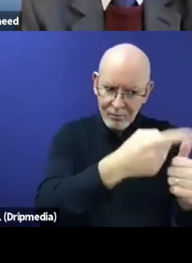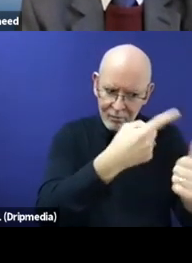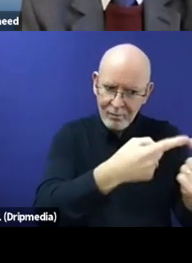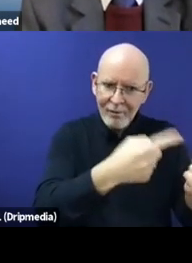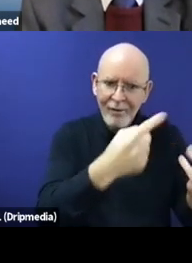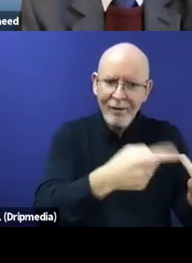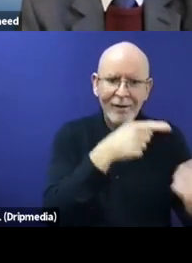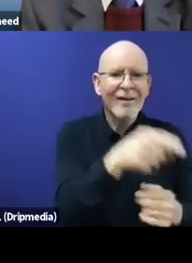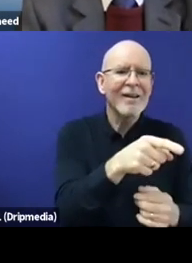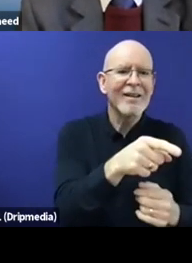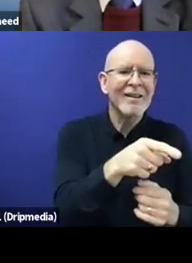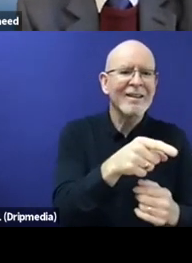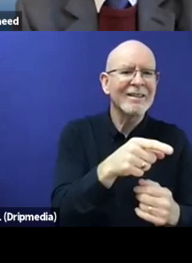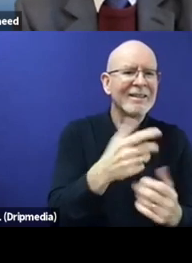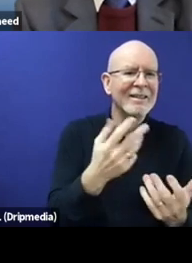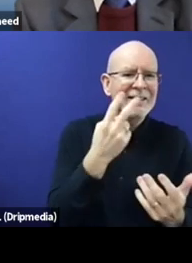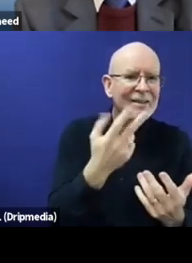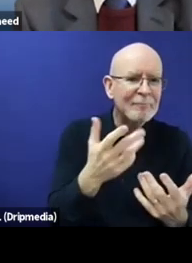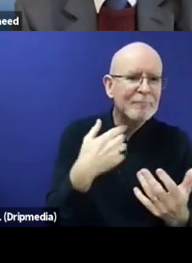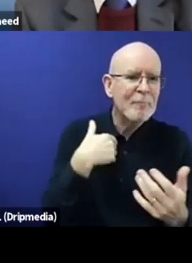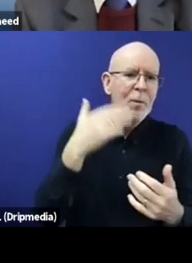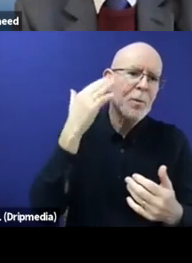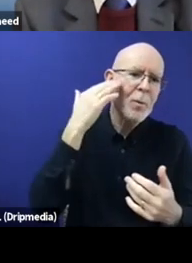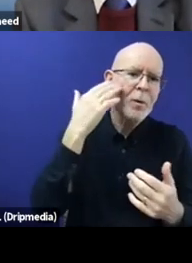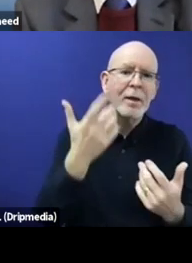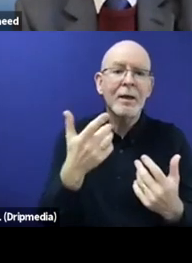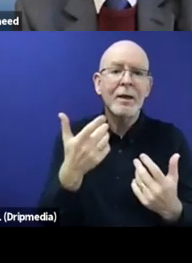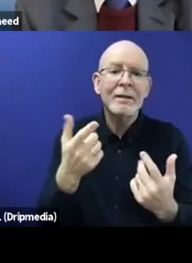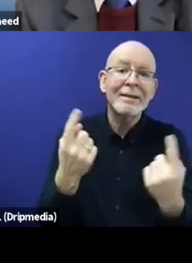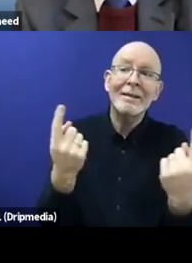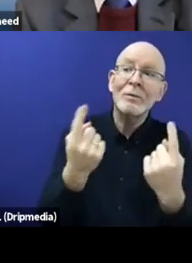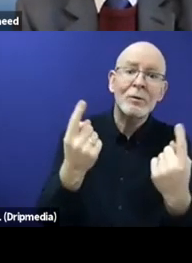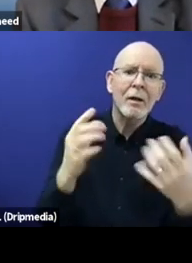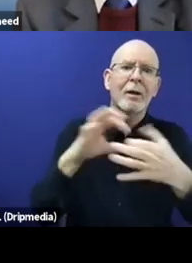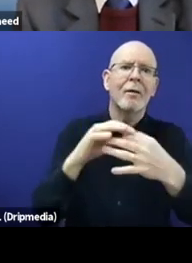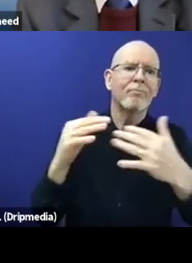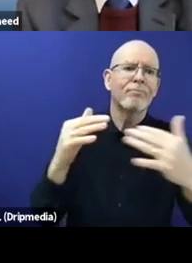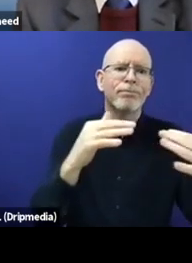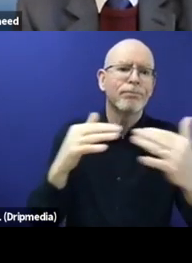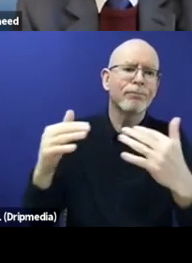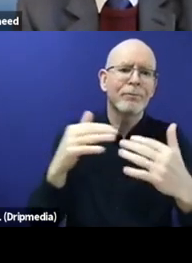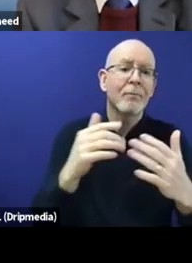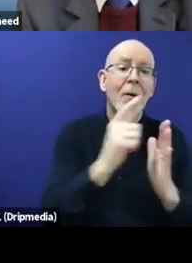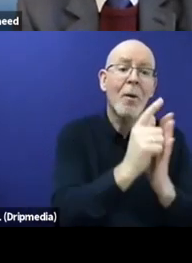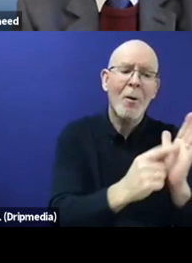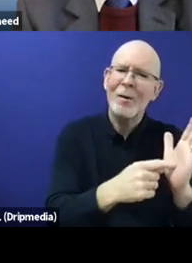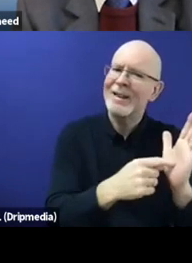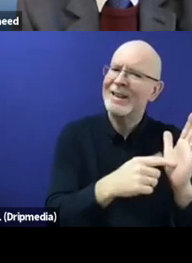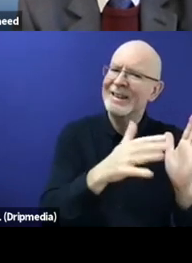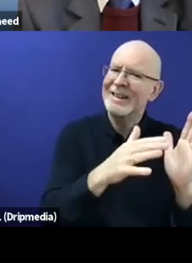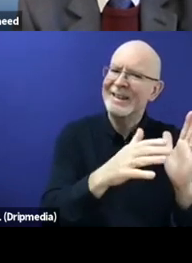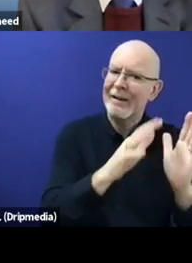think that is quite an important discourse from an academic perspective, but I think also in practice to promote.